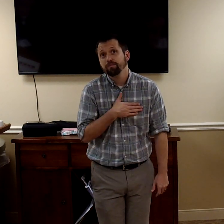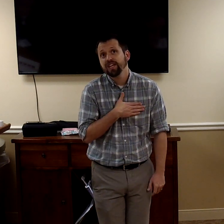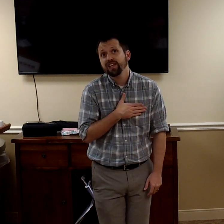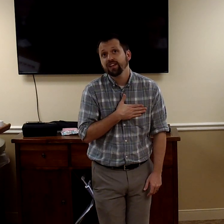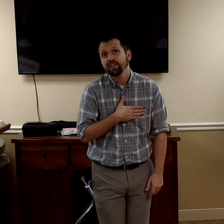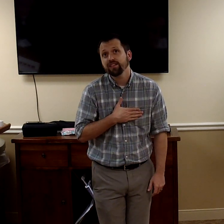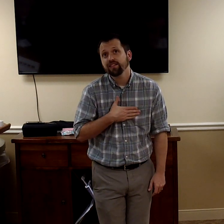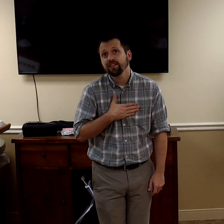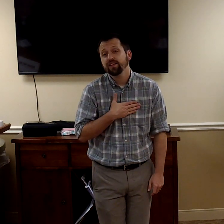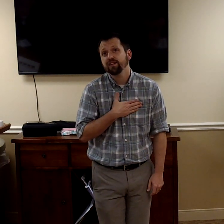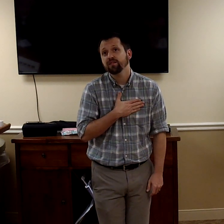peace,